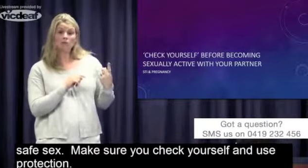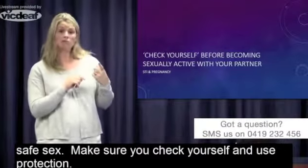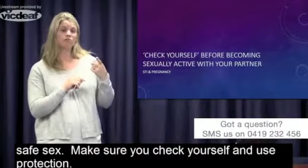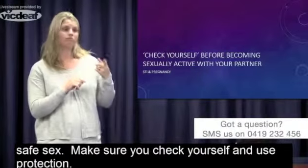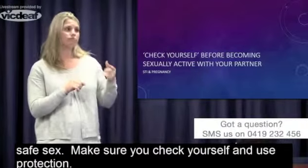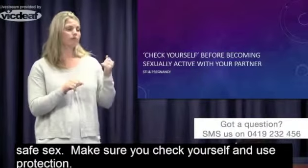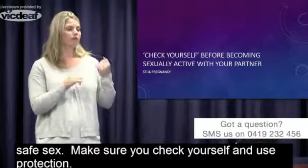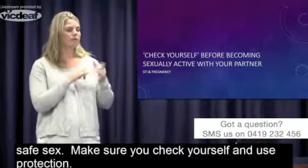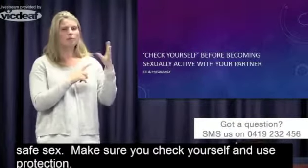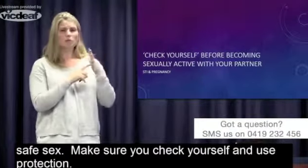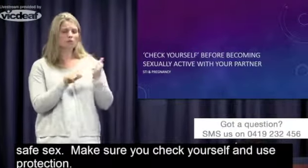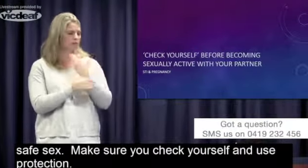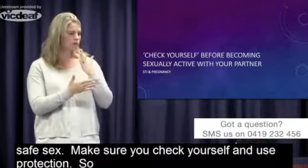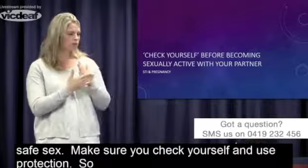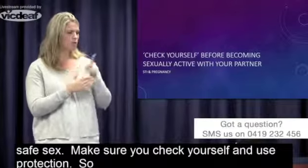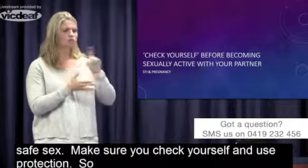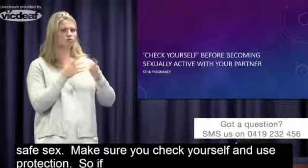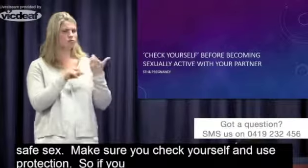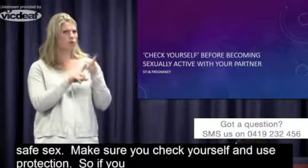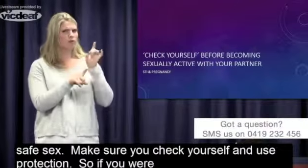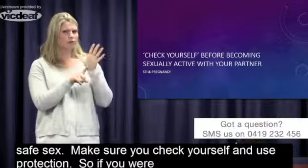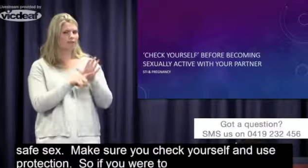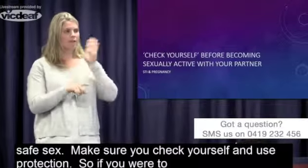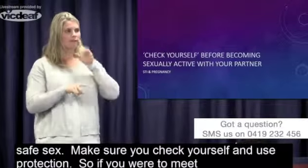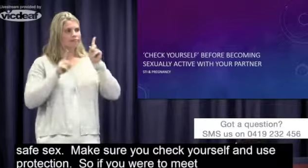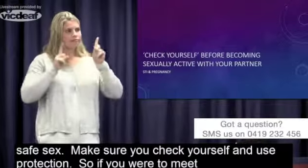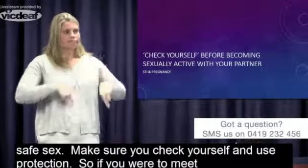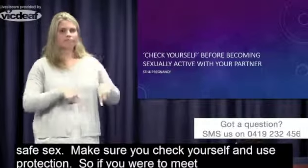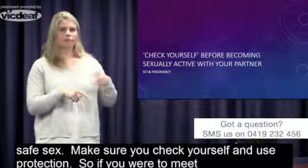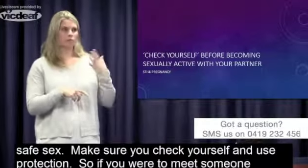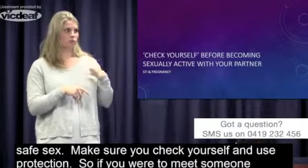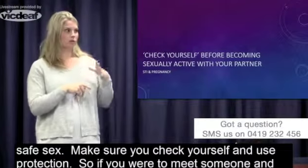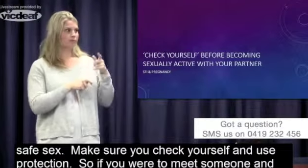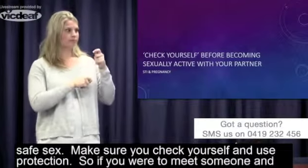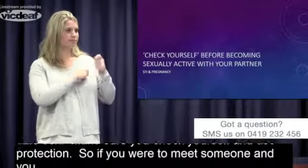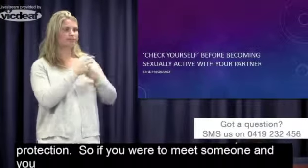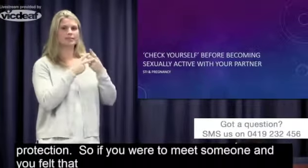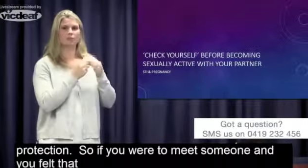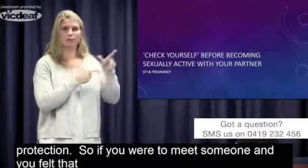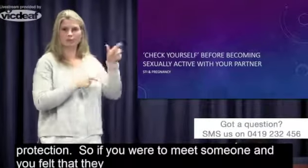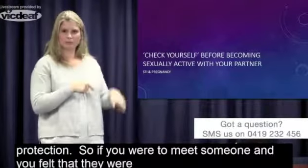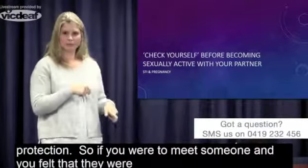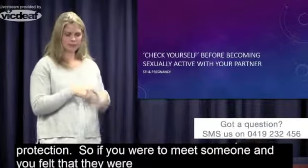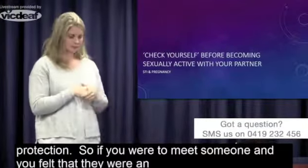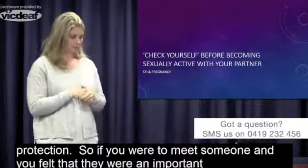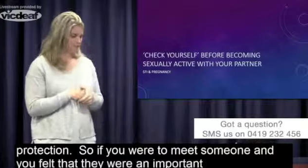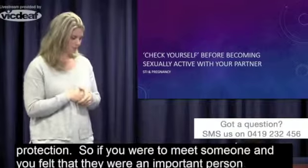So if you were to meet someone and you felt that they were an important person, it's really important that you check with that